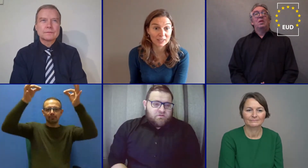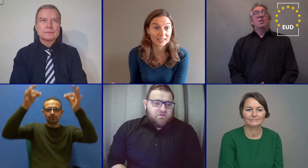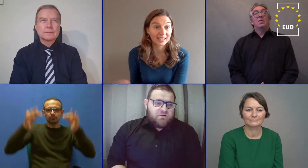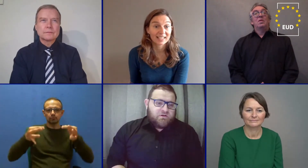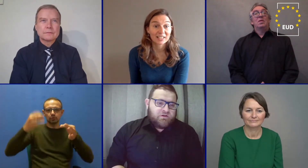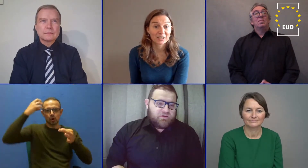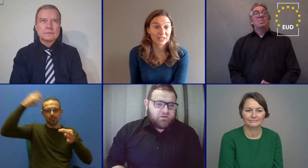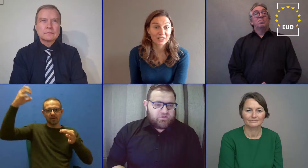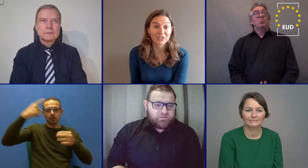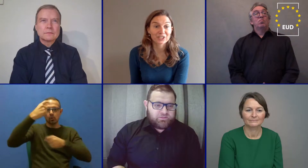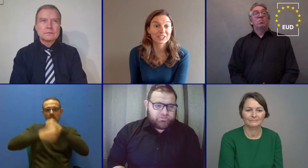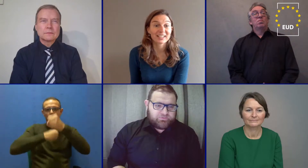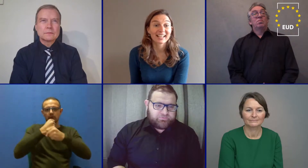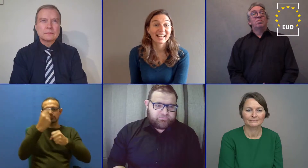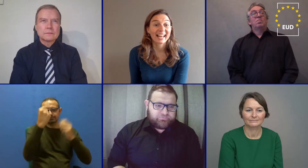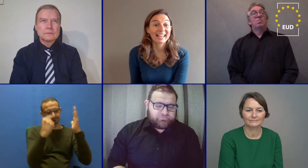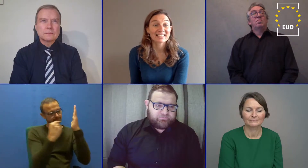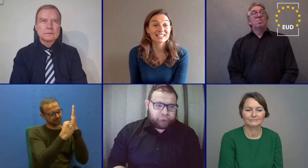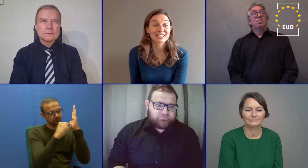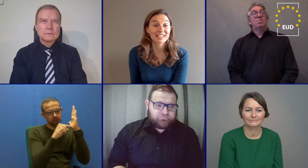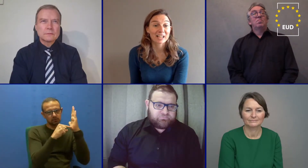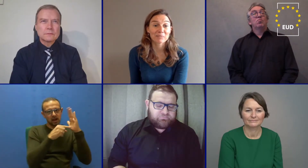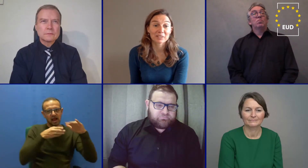lobby together and I